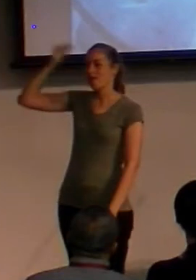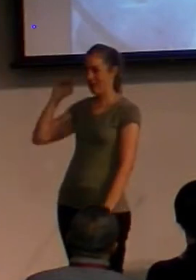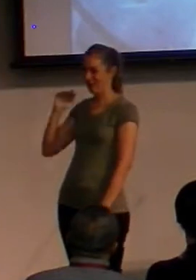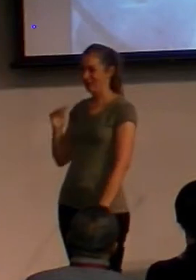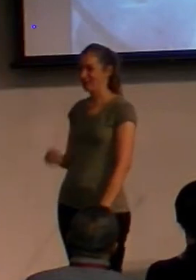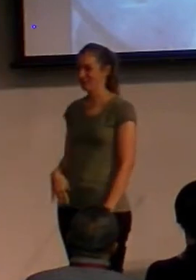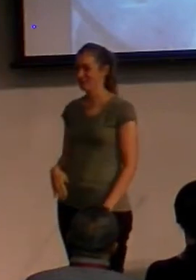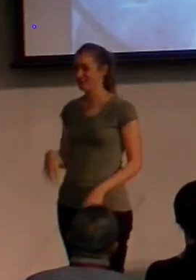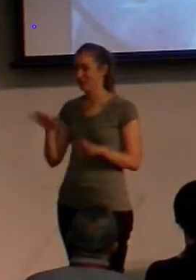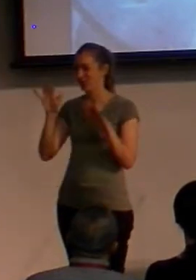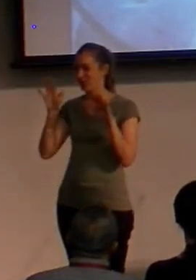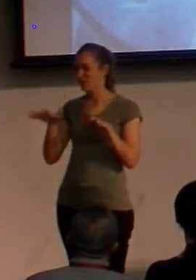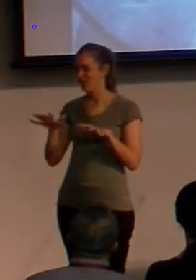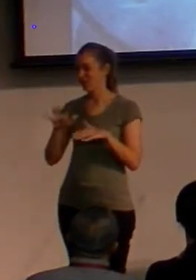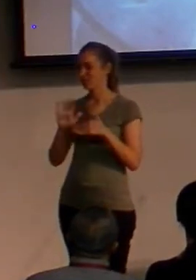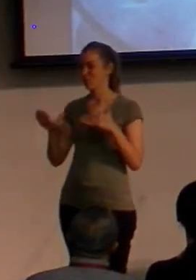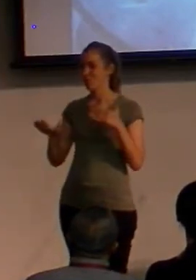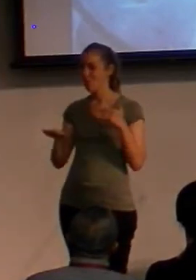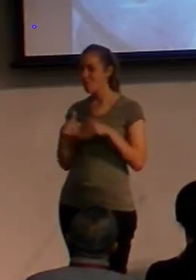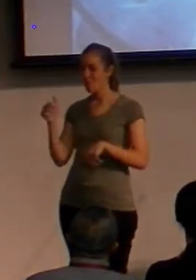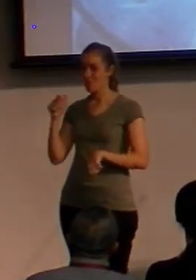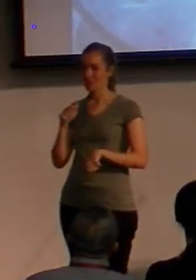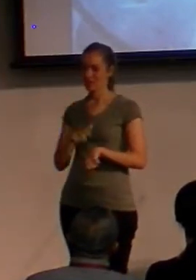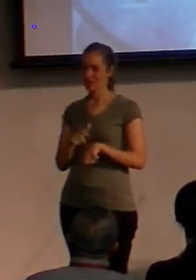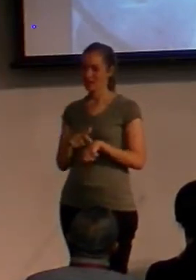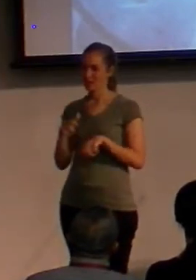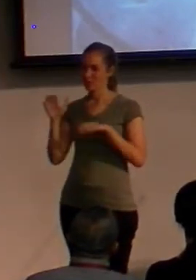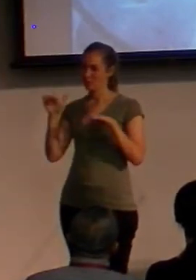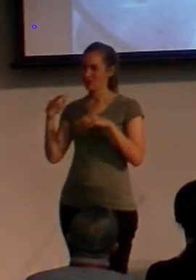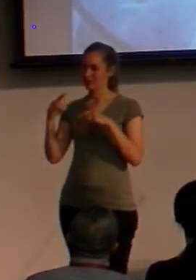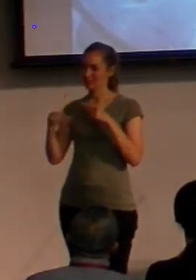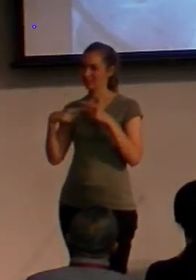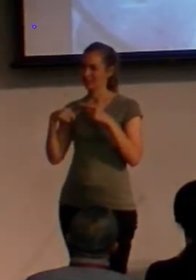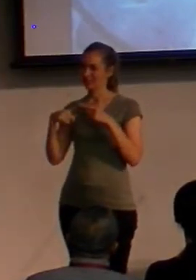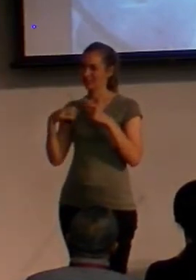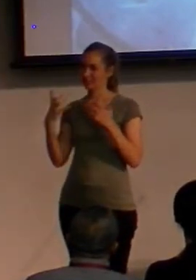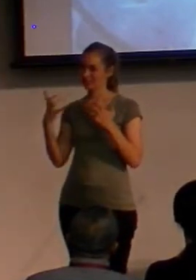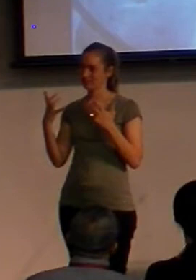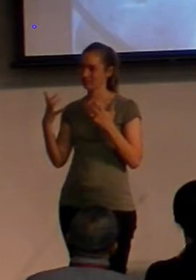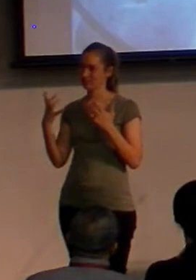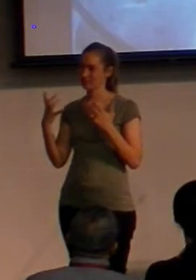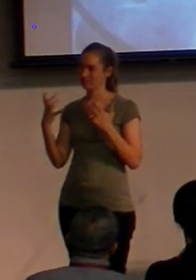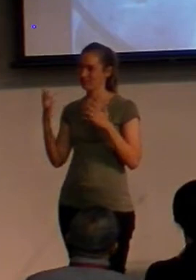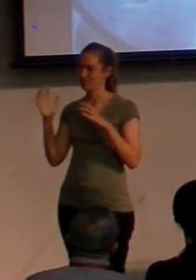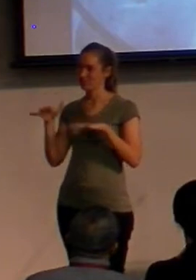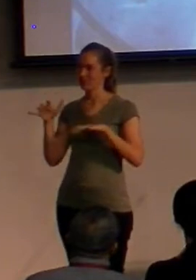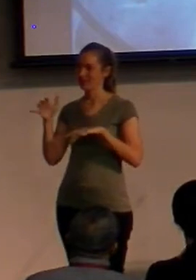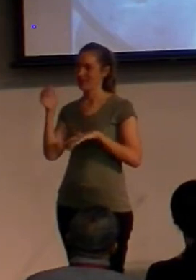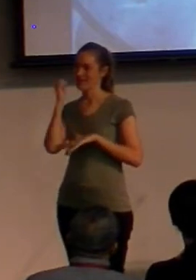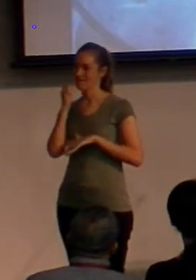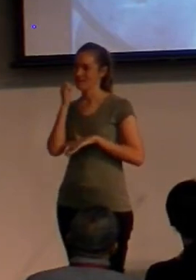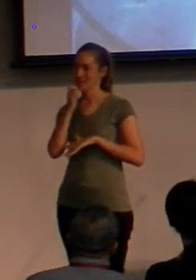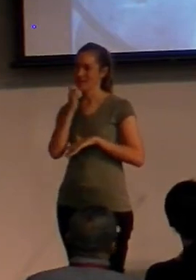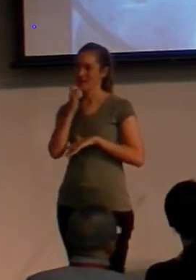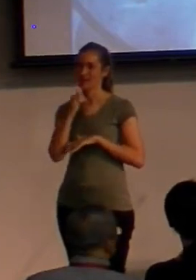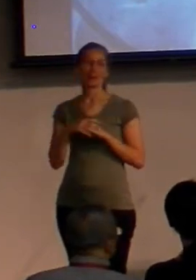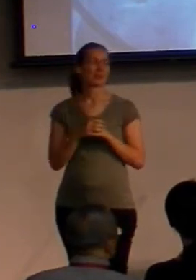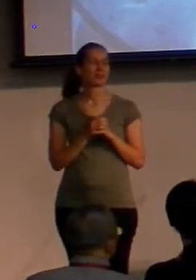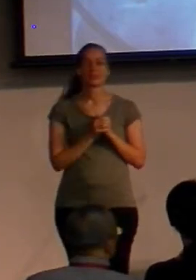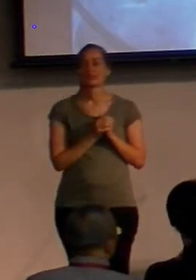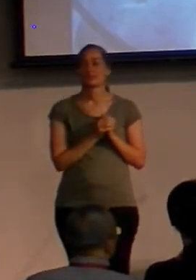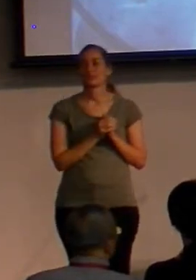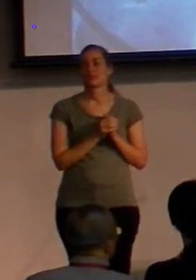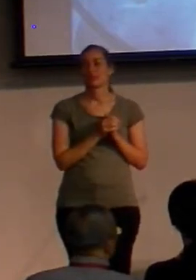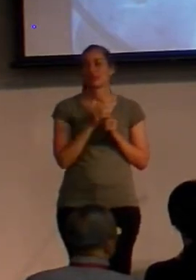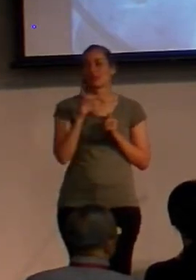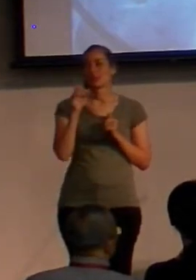it rains all the time. It was rainy season, so it rained every day pretty much. You have to learn to accept the food.